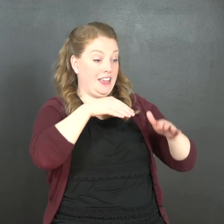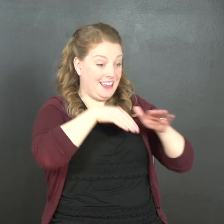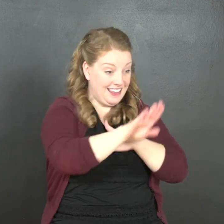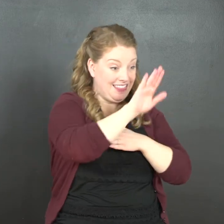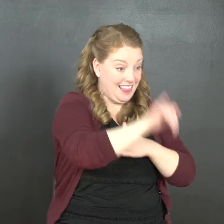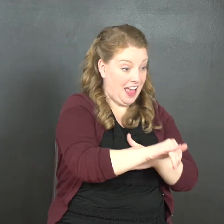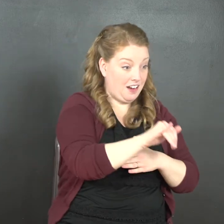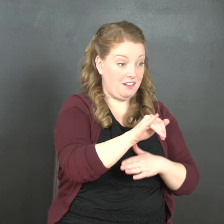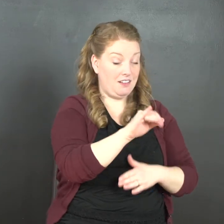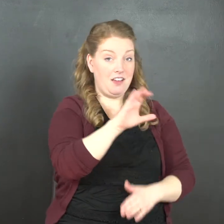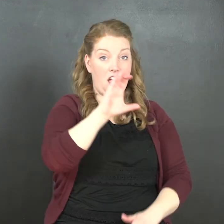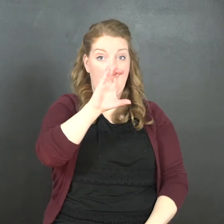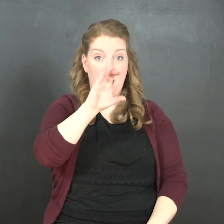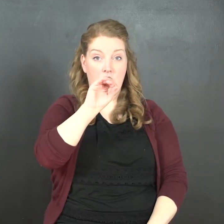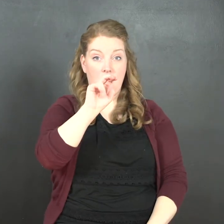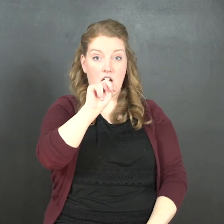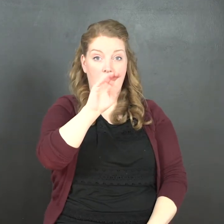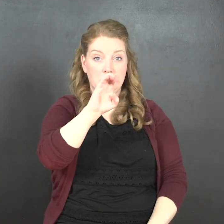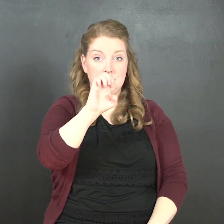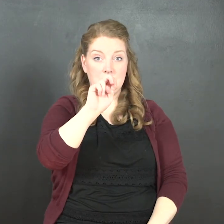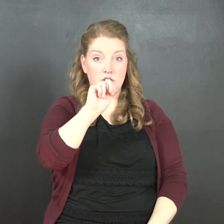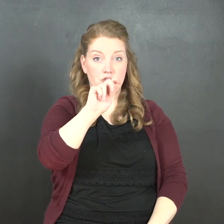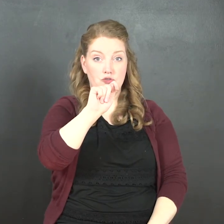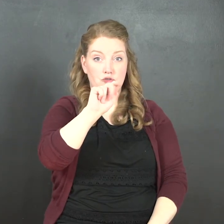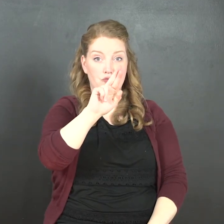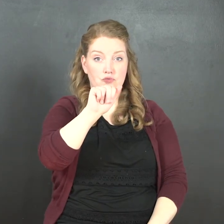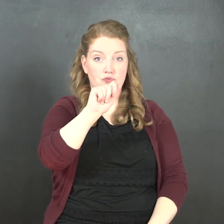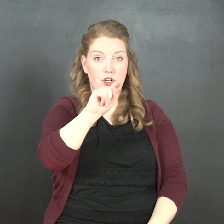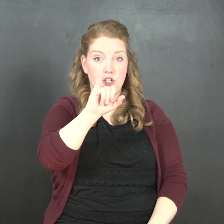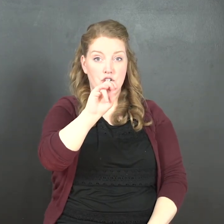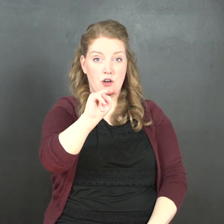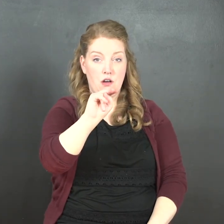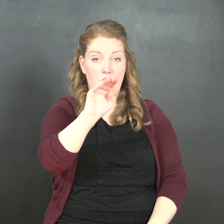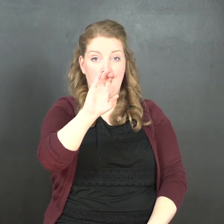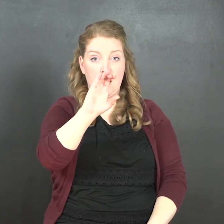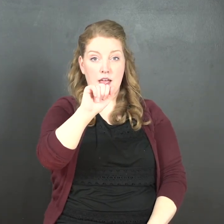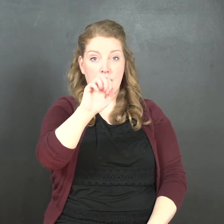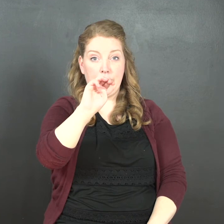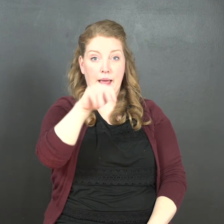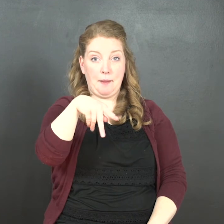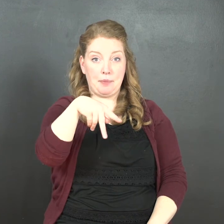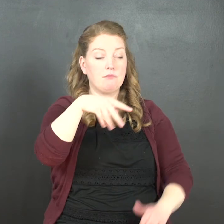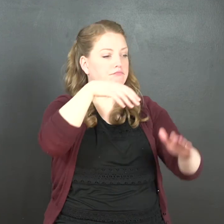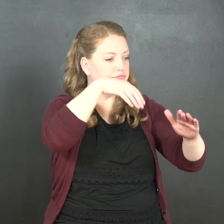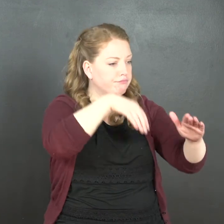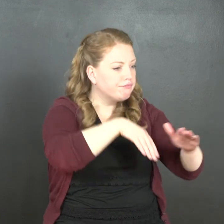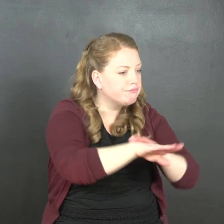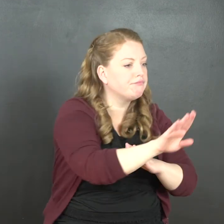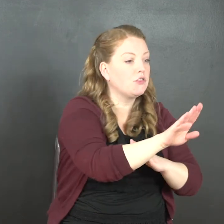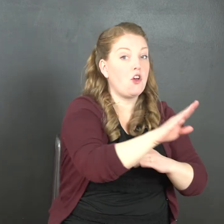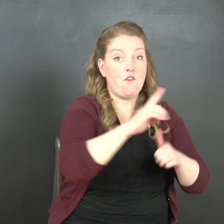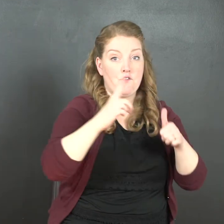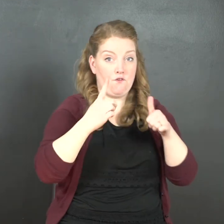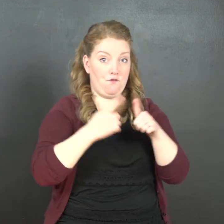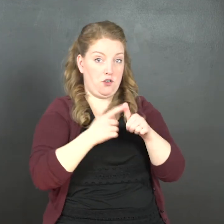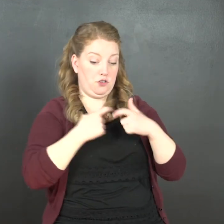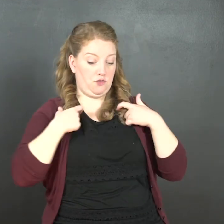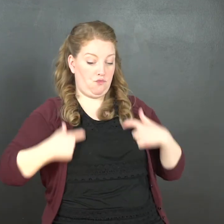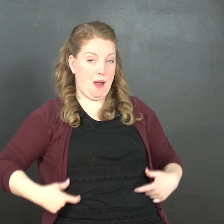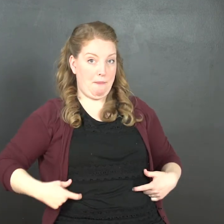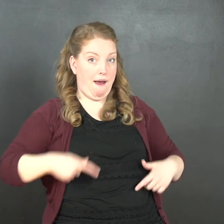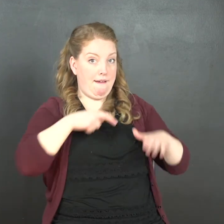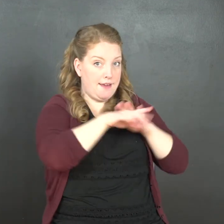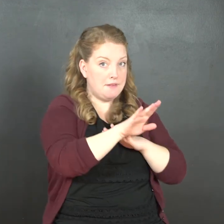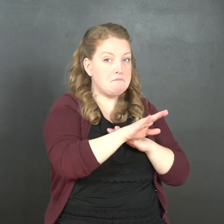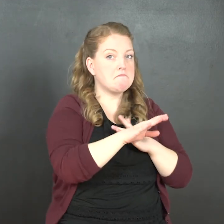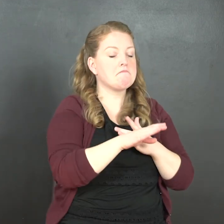concentration camp. And there he found hundreds of starving men, literally they're piled from floor to ceiling inside